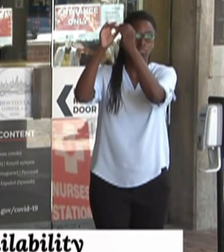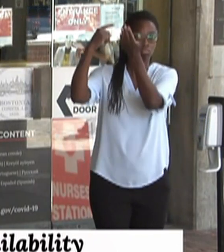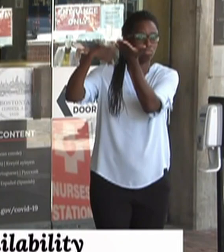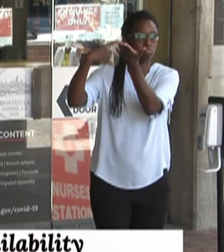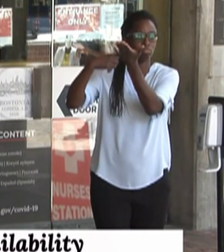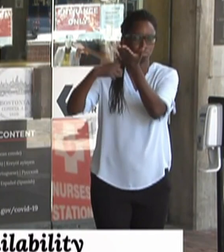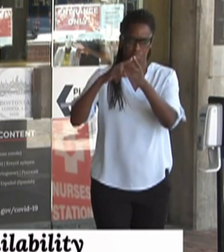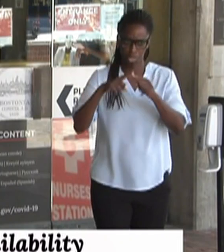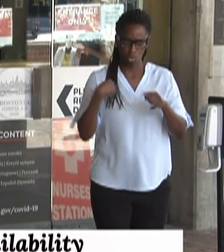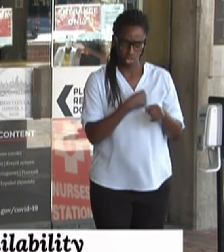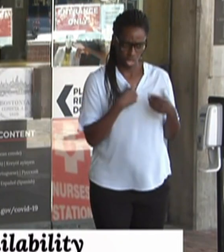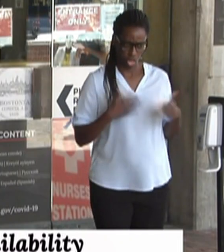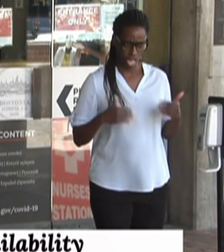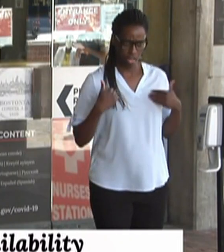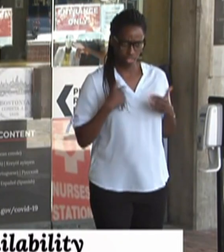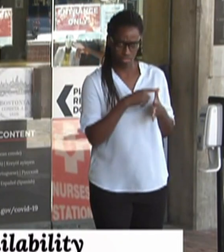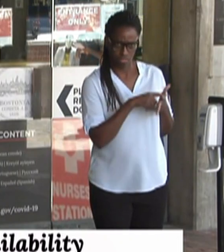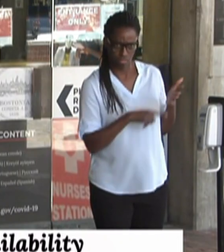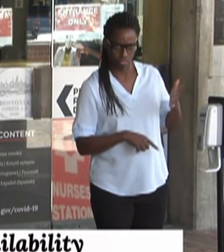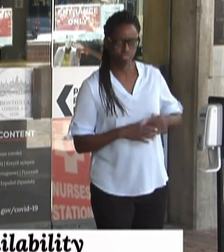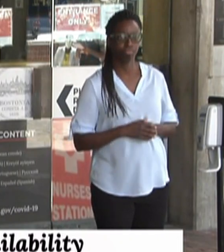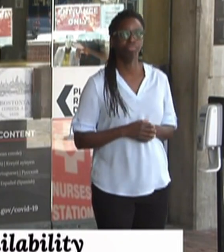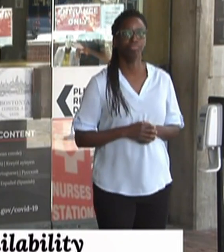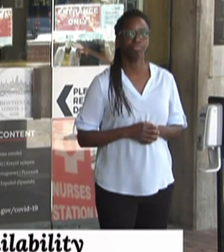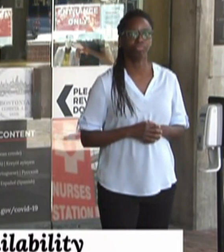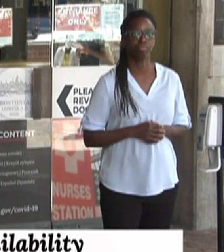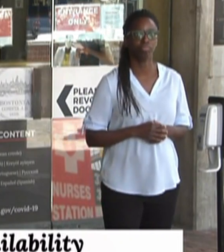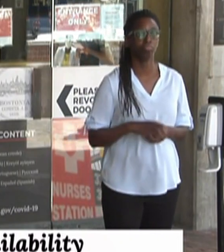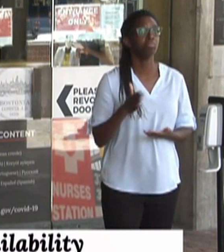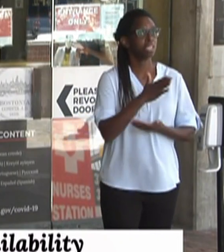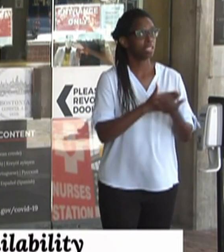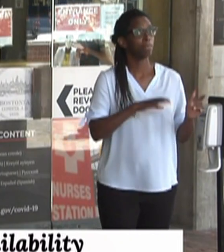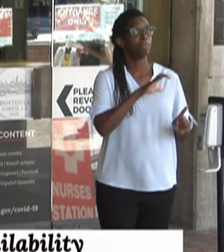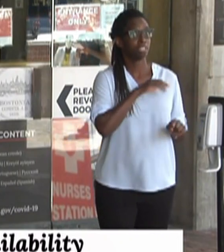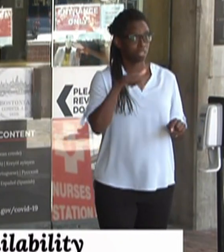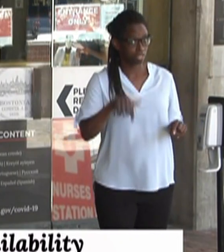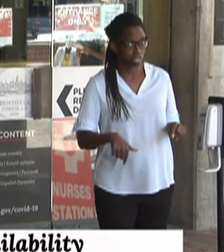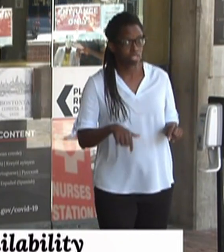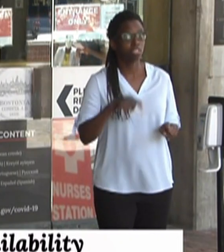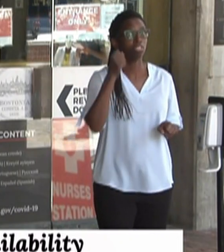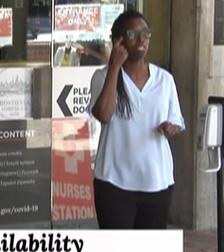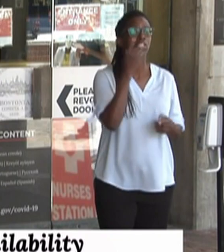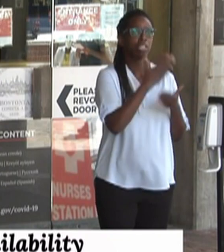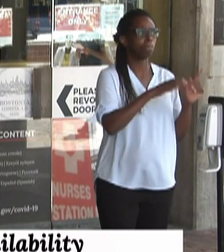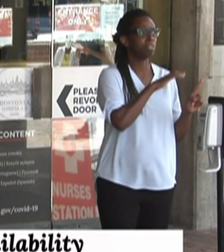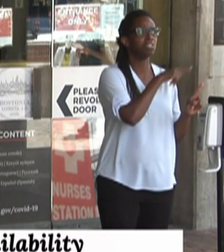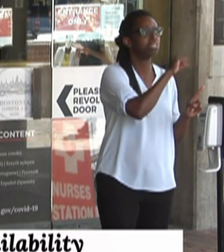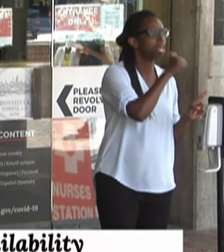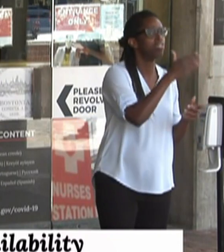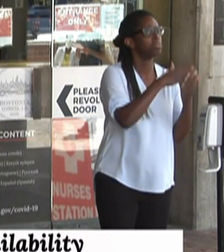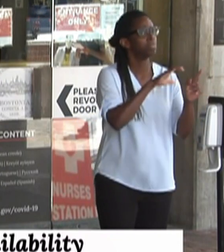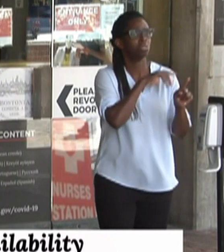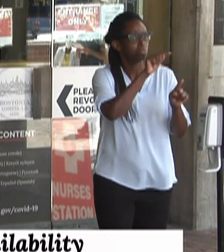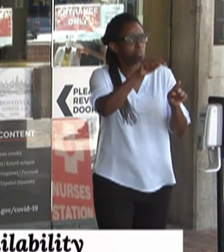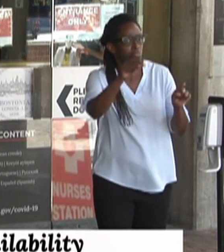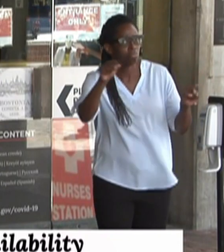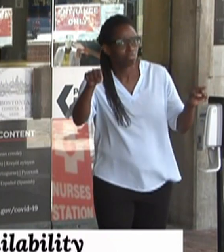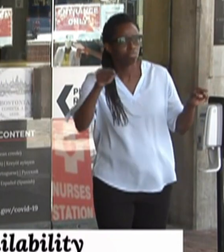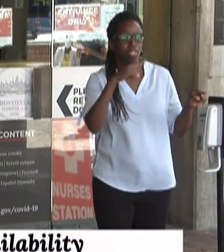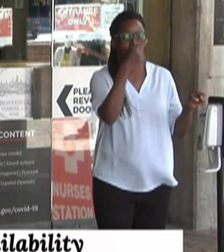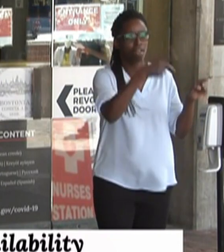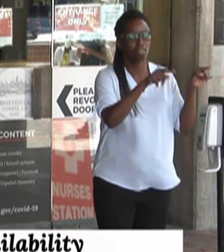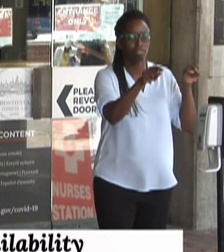the Commonwealth are not doing that we are doing. So again, I don't want to speculate on what it is until I see a final version of the bill.